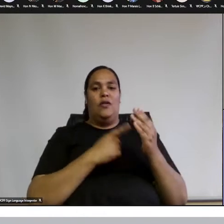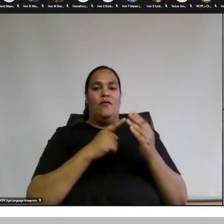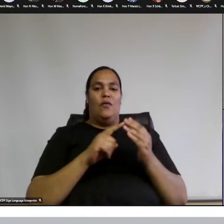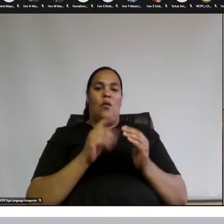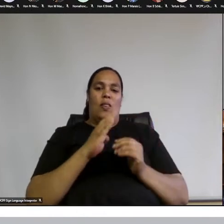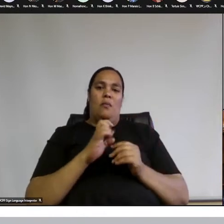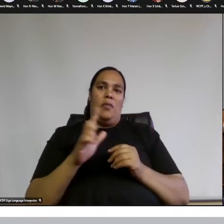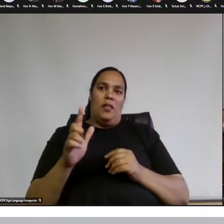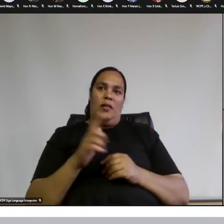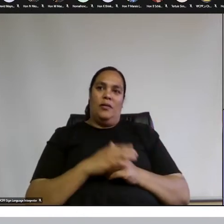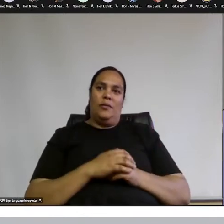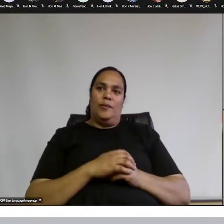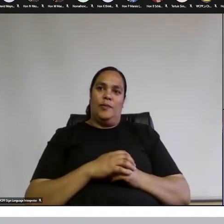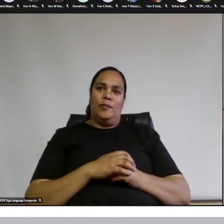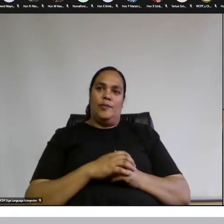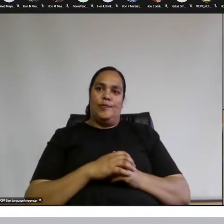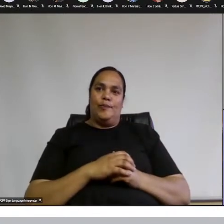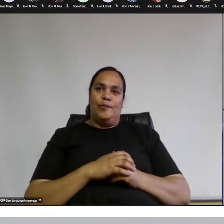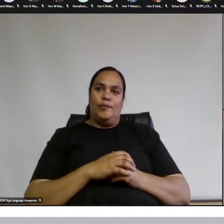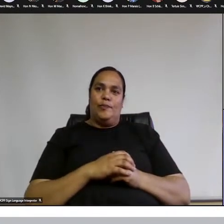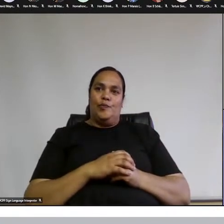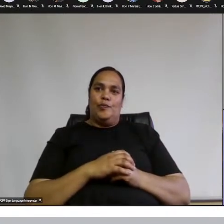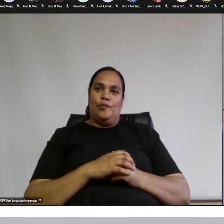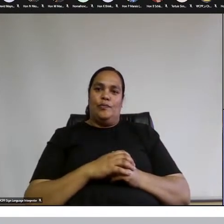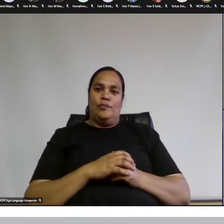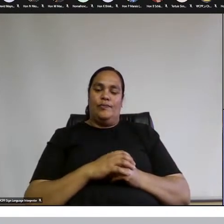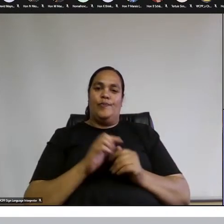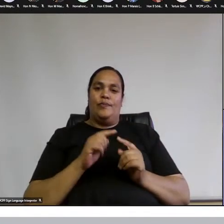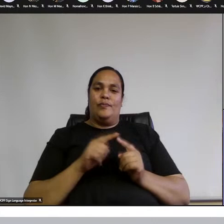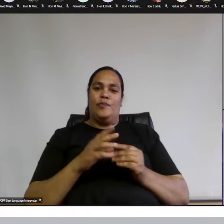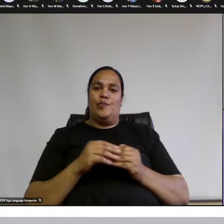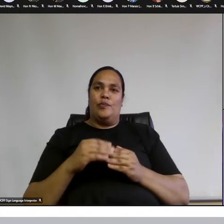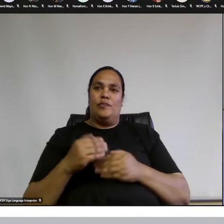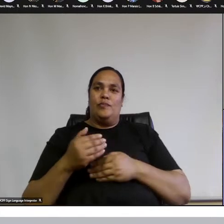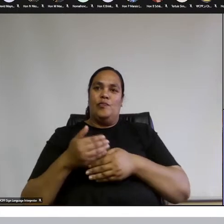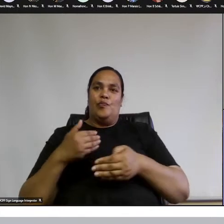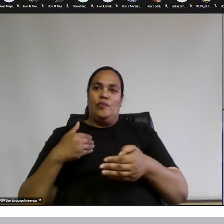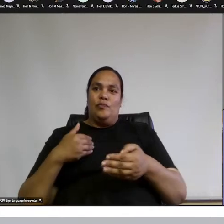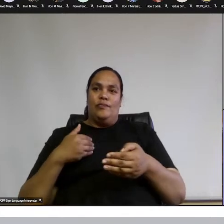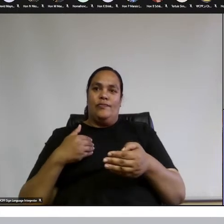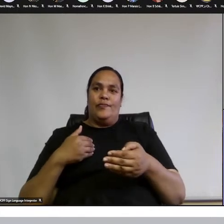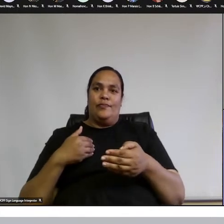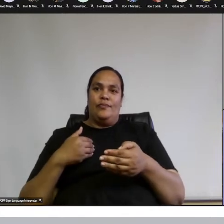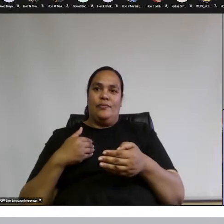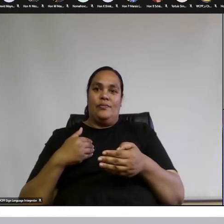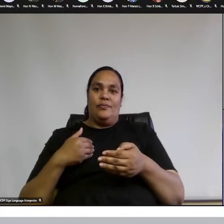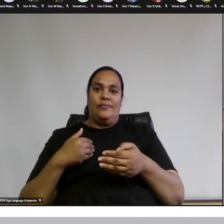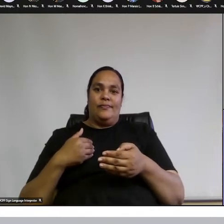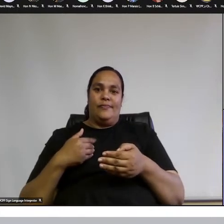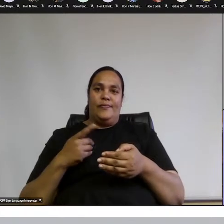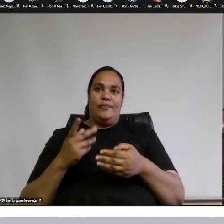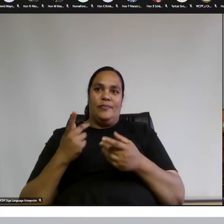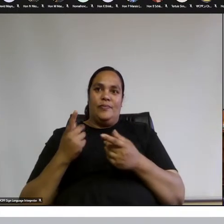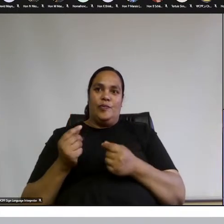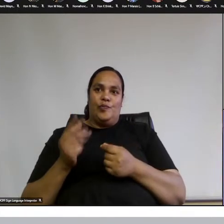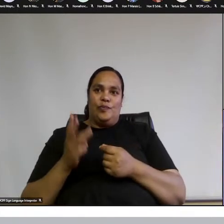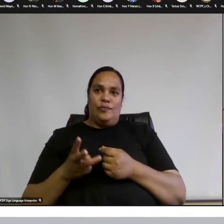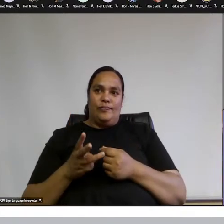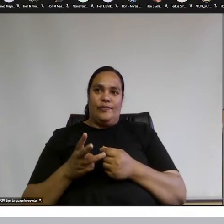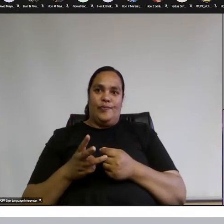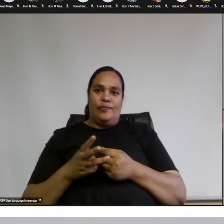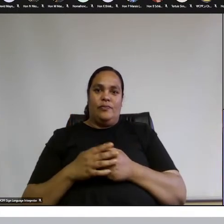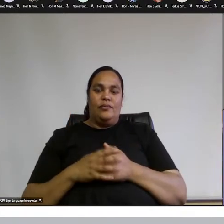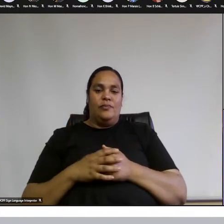bill. Thank you very much, honorable members. Before further ado, allow